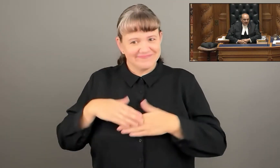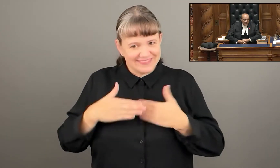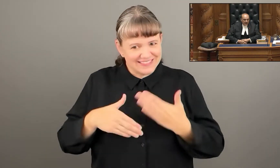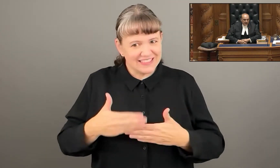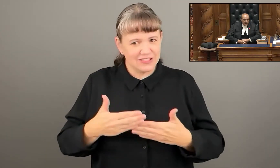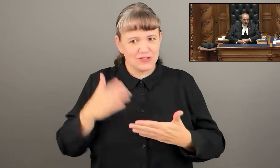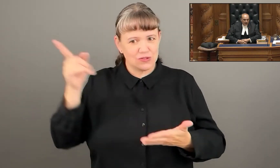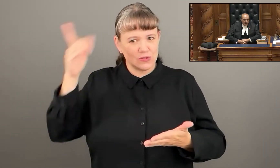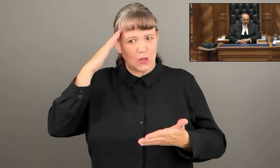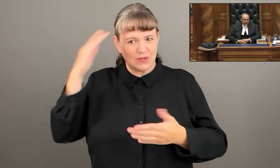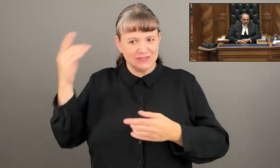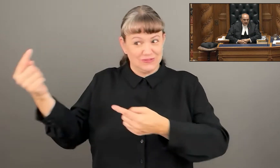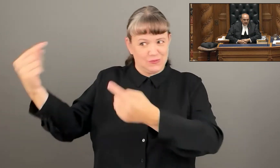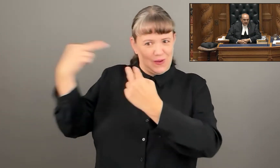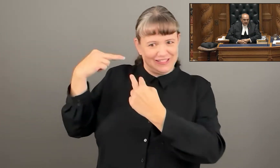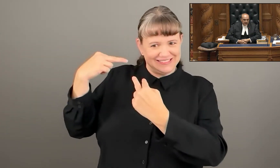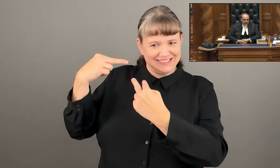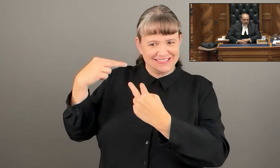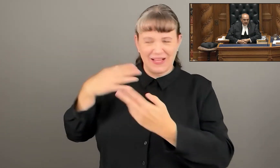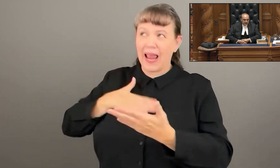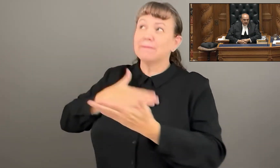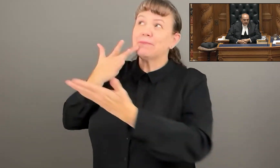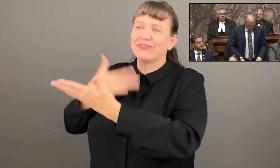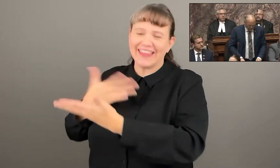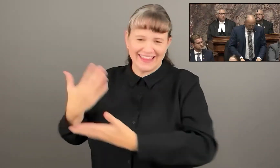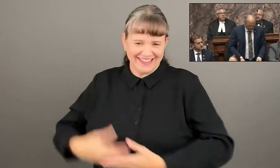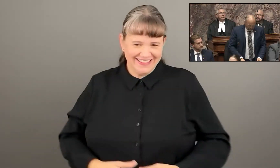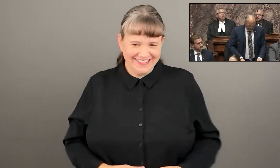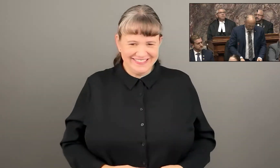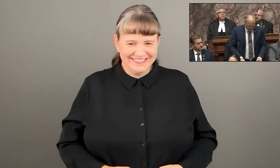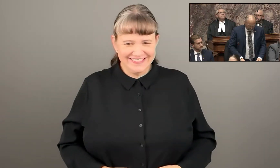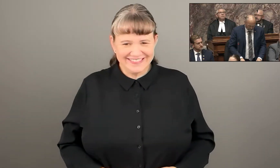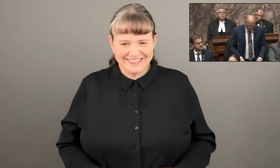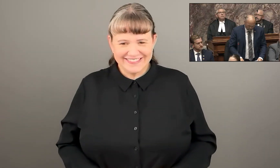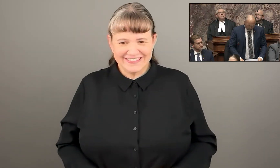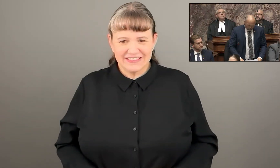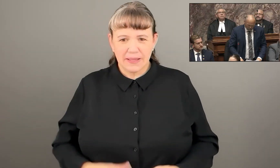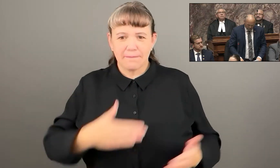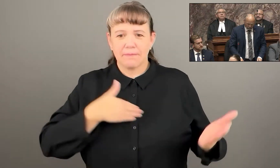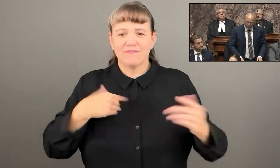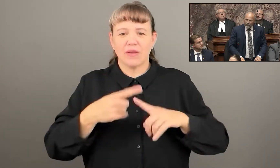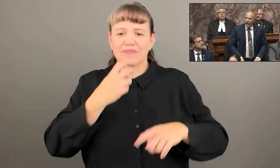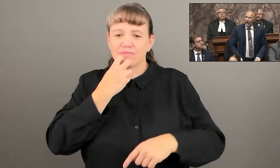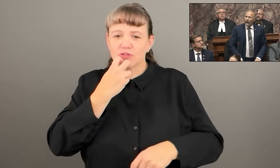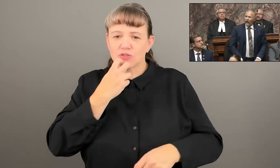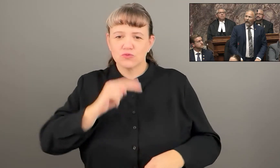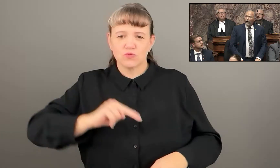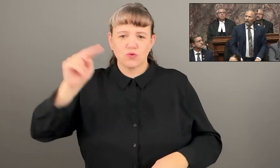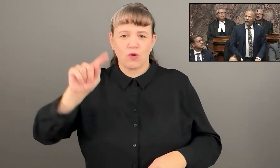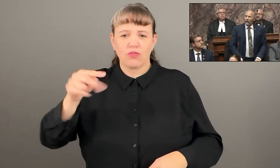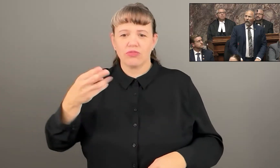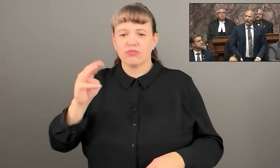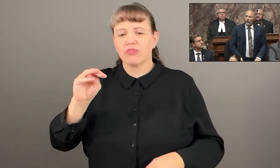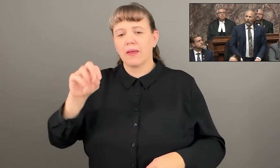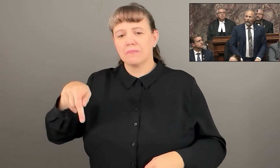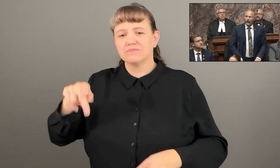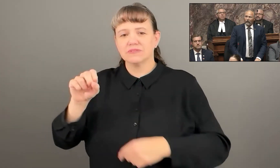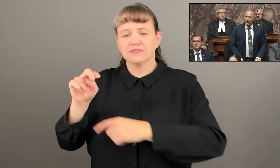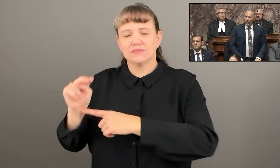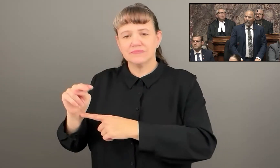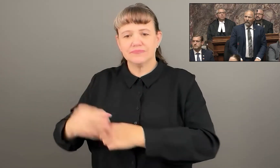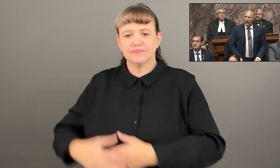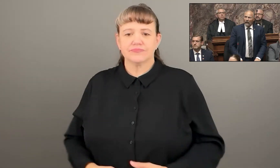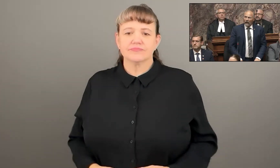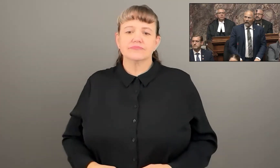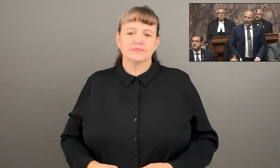Member for Kamloops North Thompson. Thanks, Mr. Speaker. And again, as the Forest Minister has alluded, I'd like to welcome Kofi here